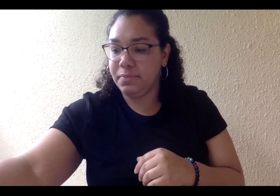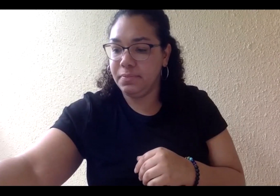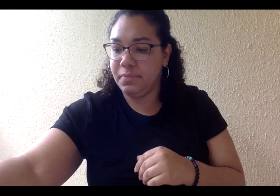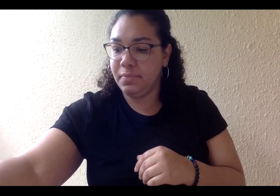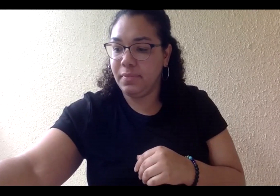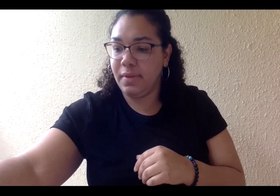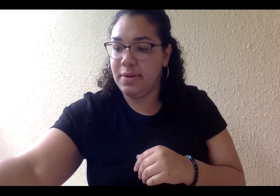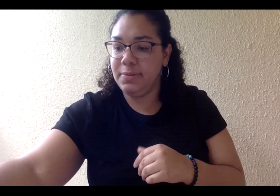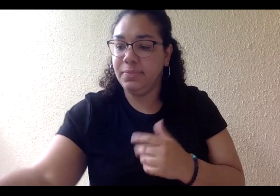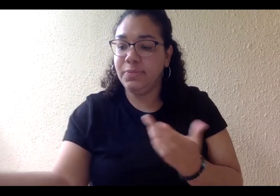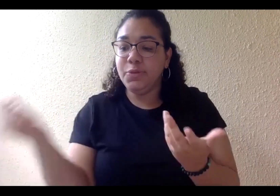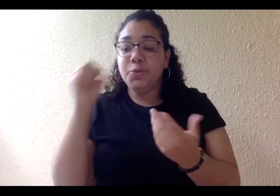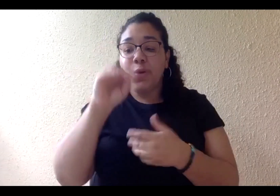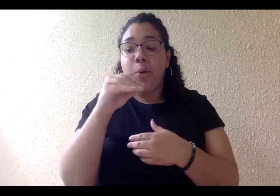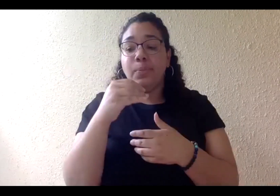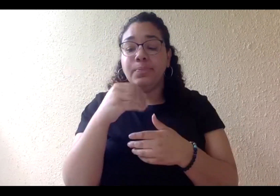world.